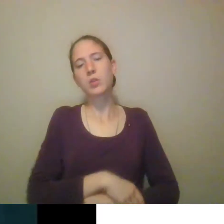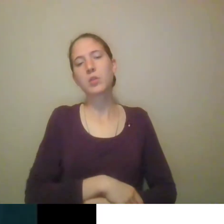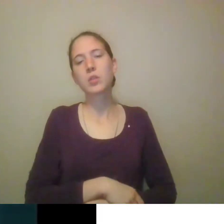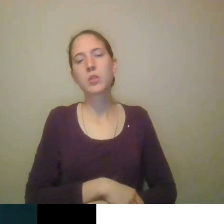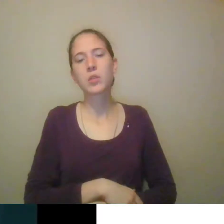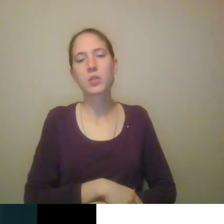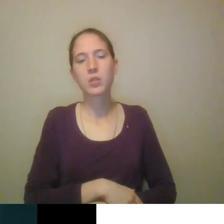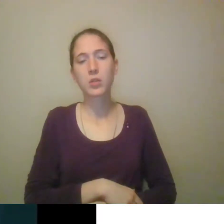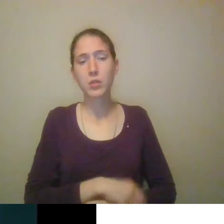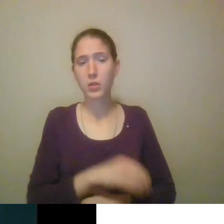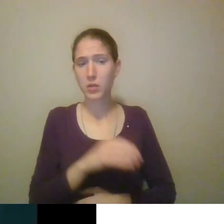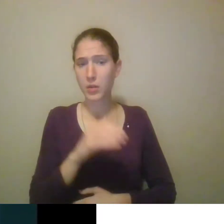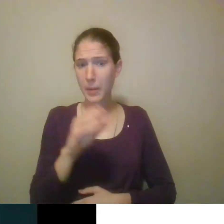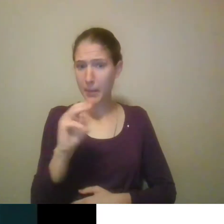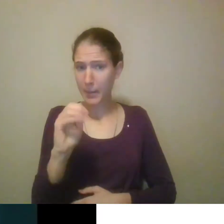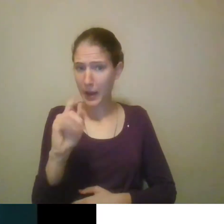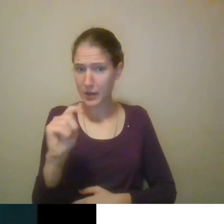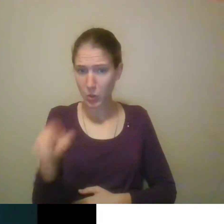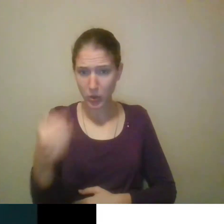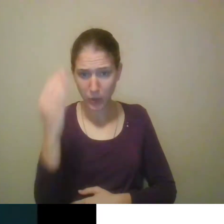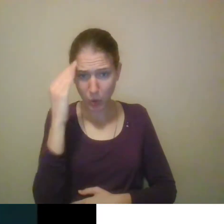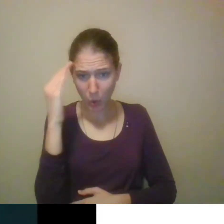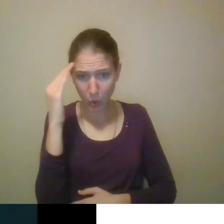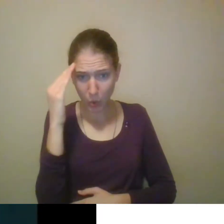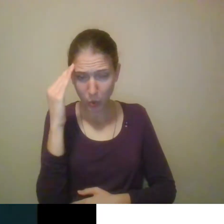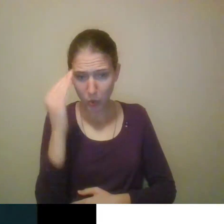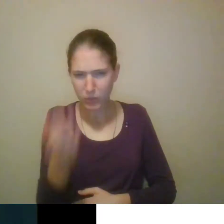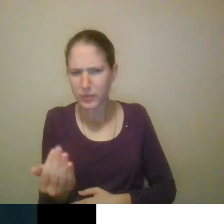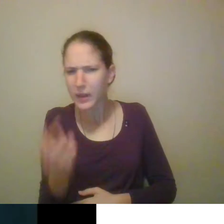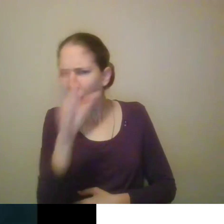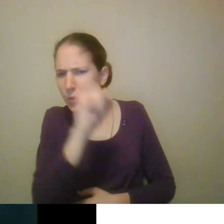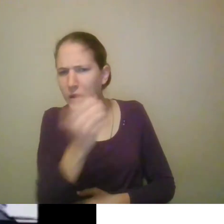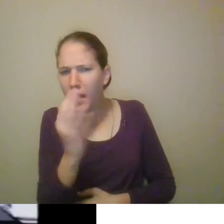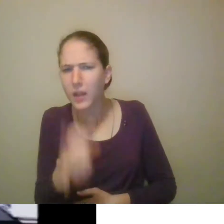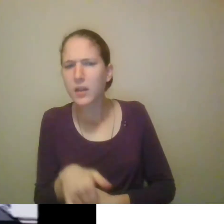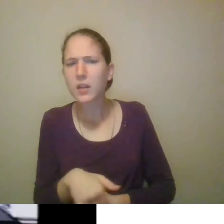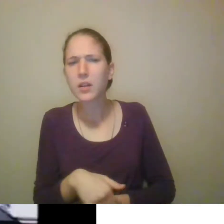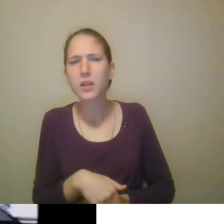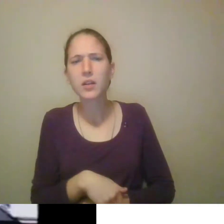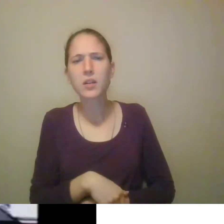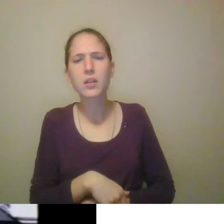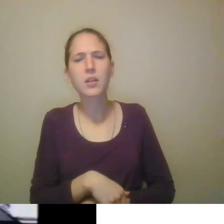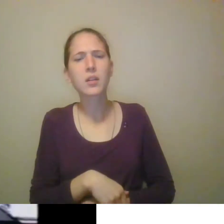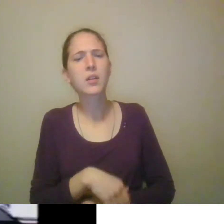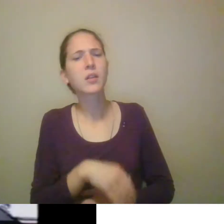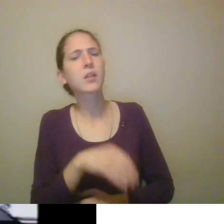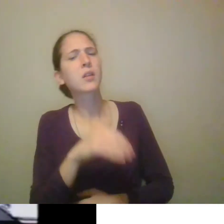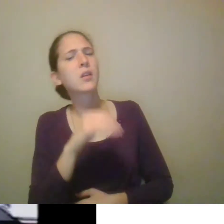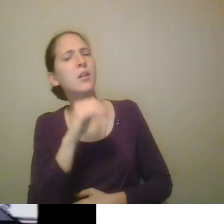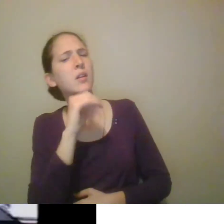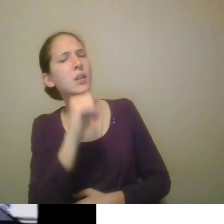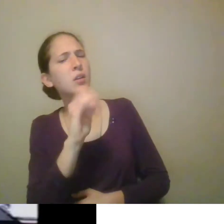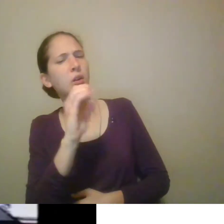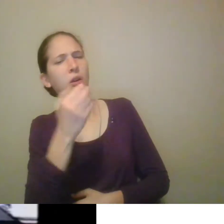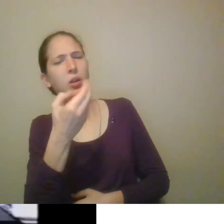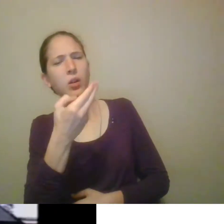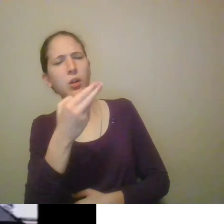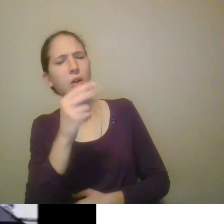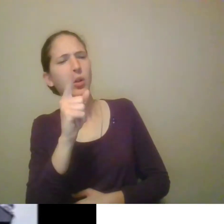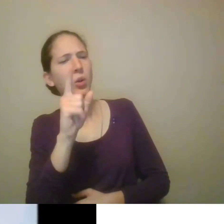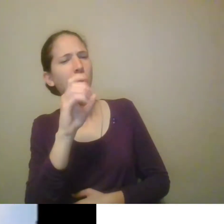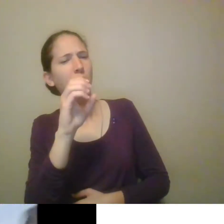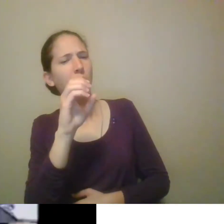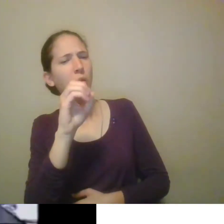That's the only one that knows? Well, is it? All right, Beth, give me a guess. What is it? No, it's not the protoplasmic. Streaming? No, that's